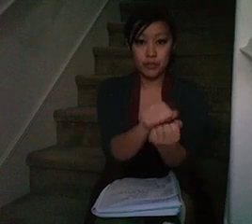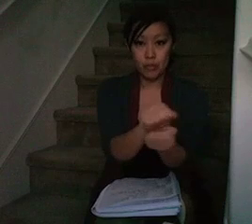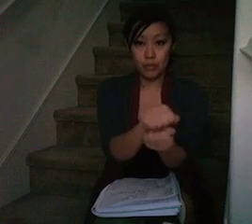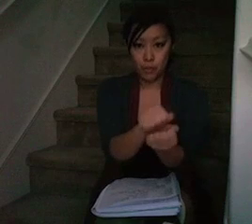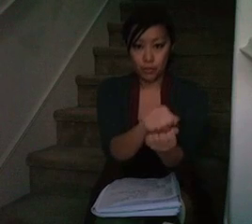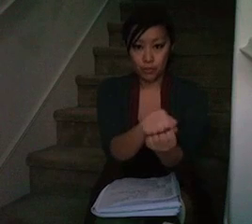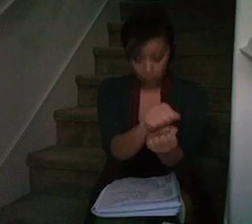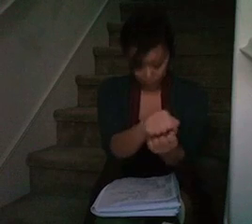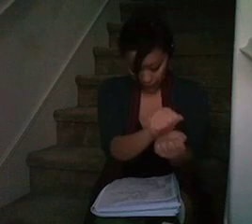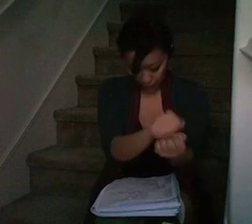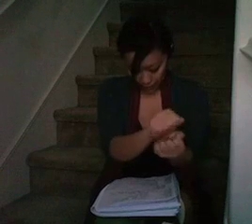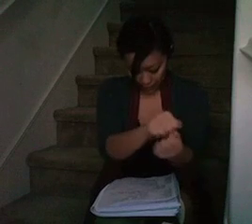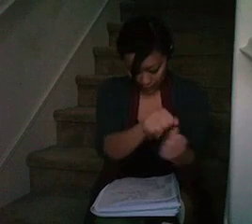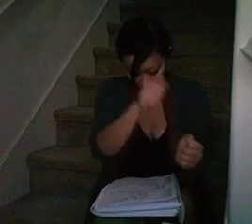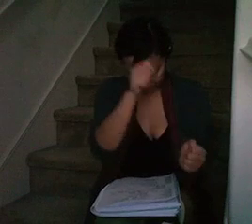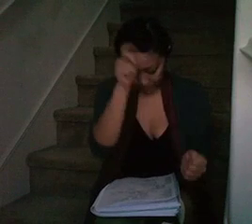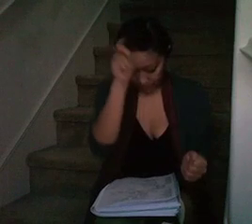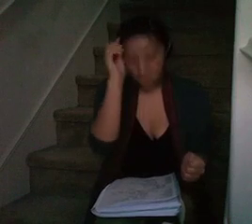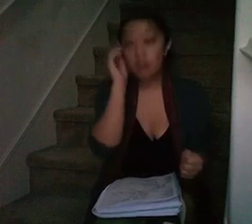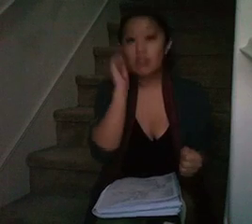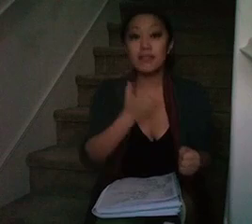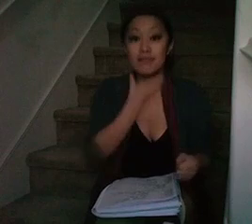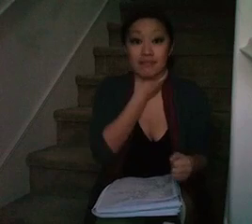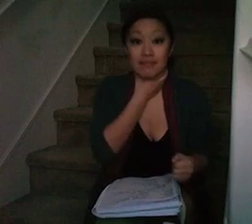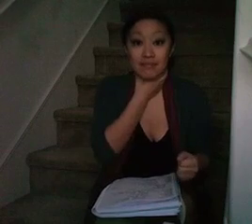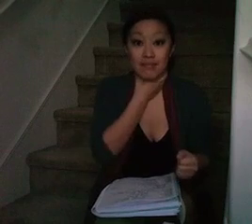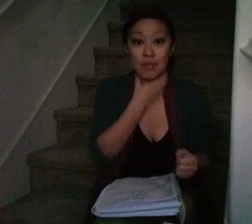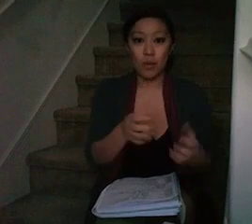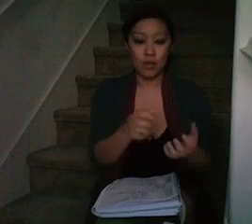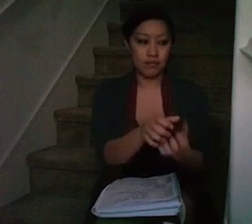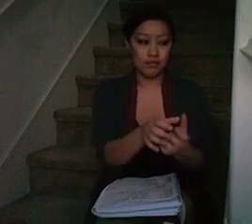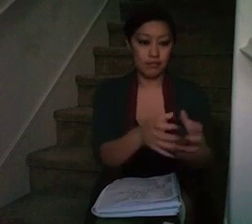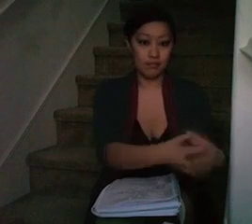choke, or choke.